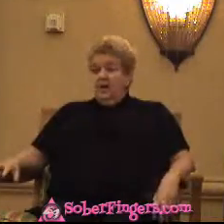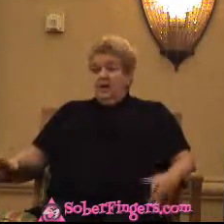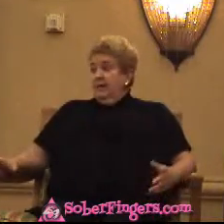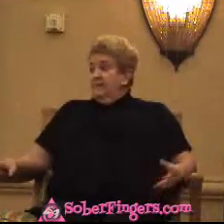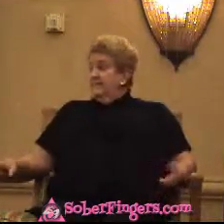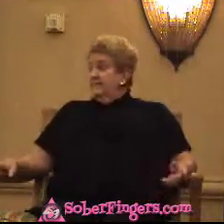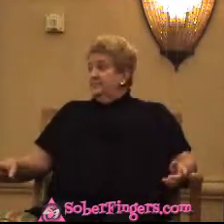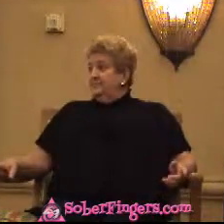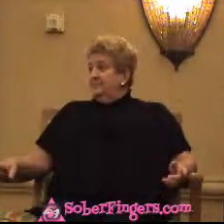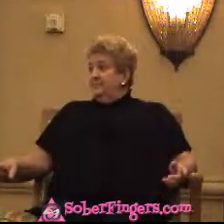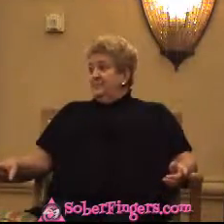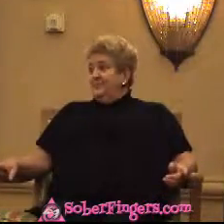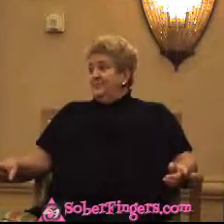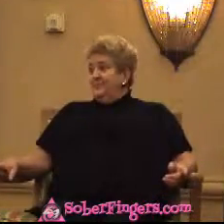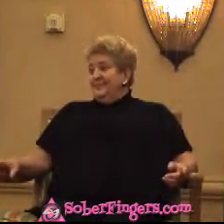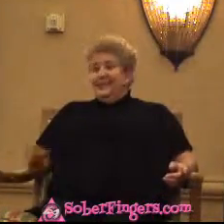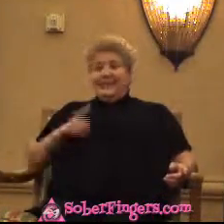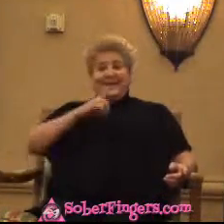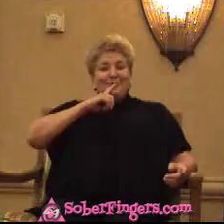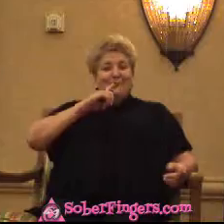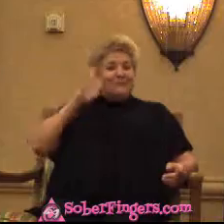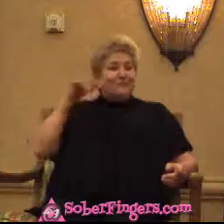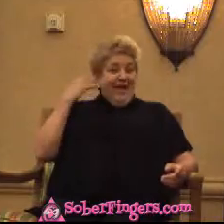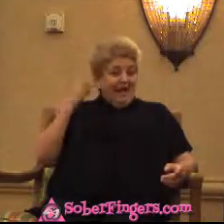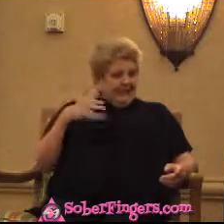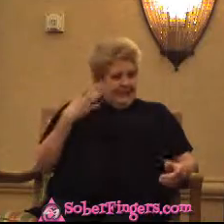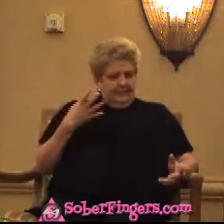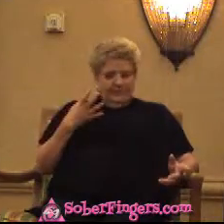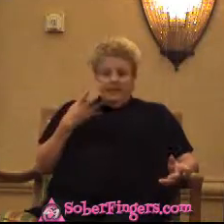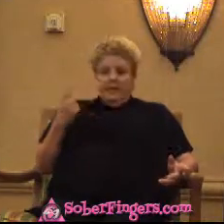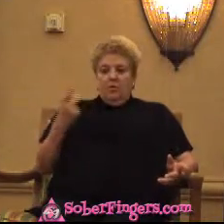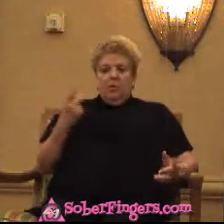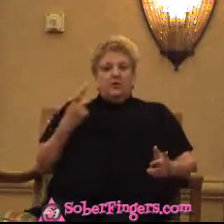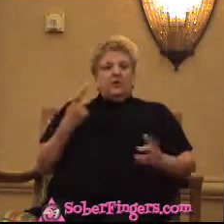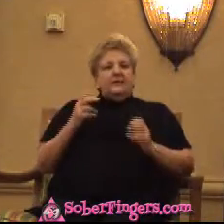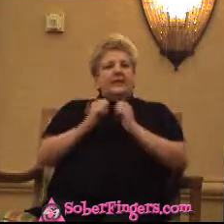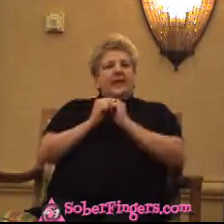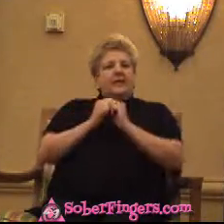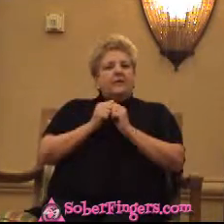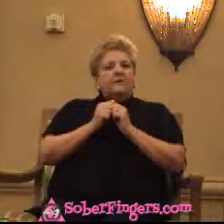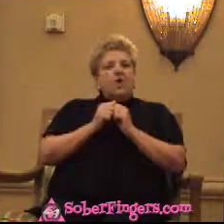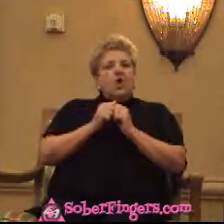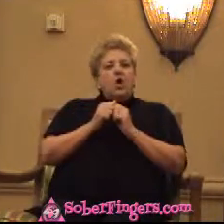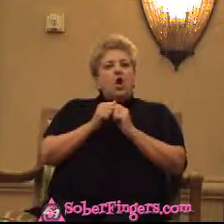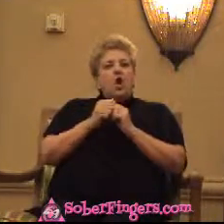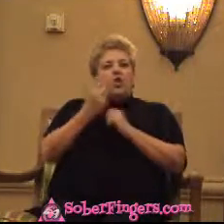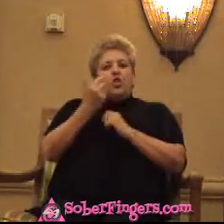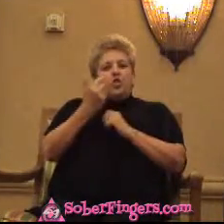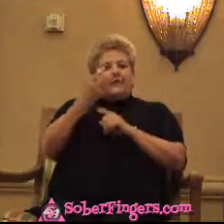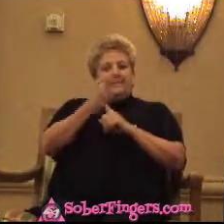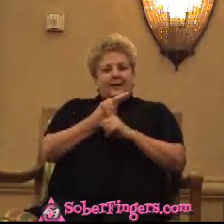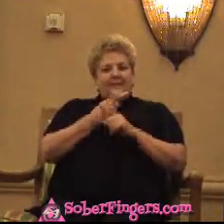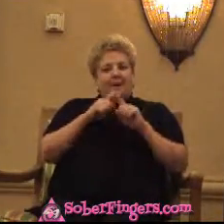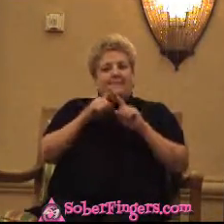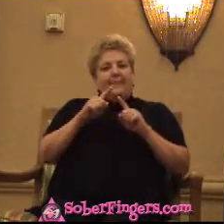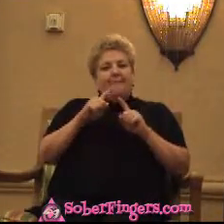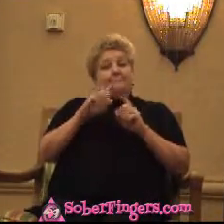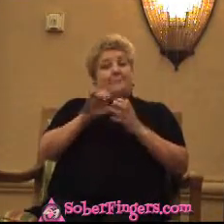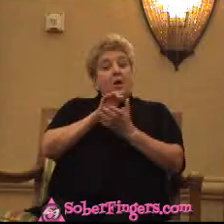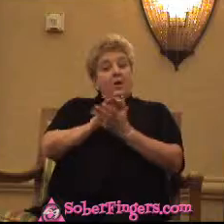It was crazy, man. We were together 13 months and married for 3 months when she finally got